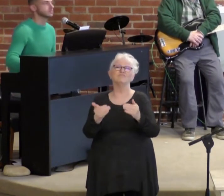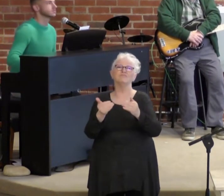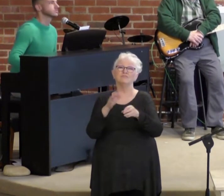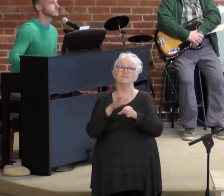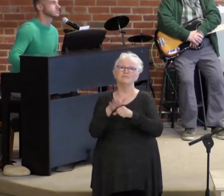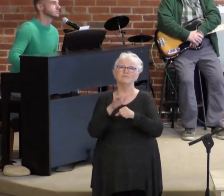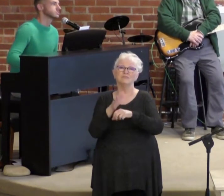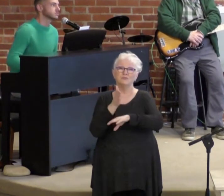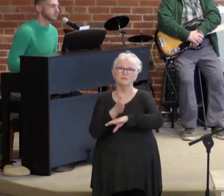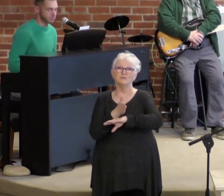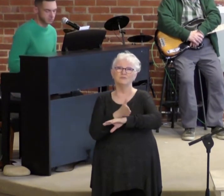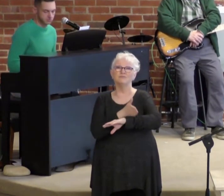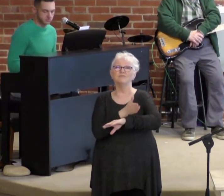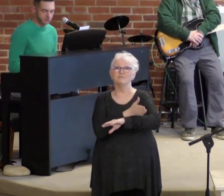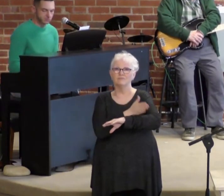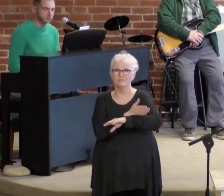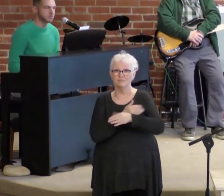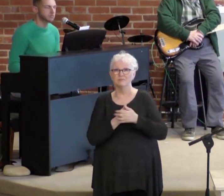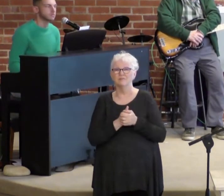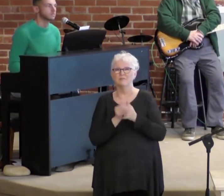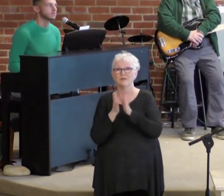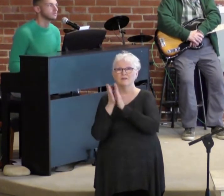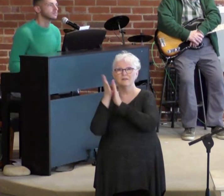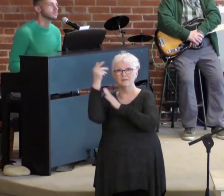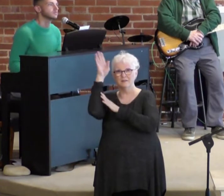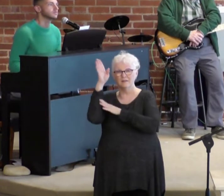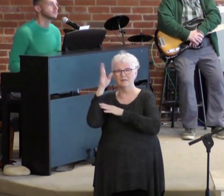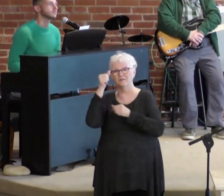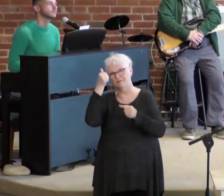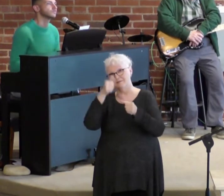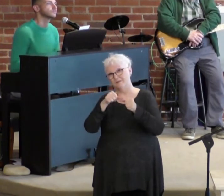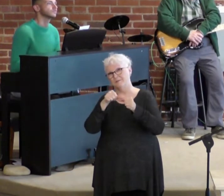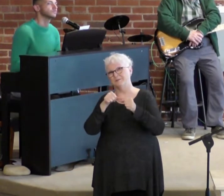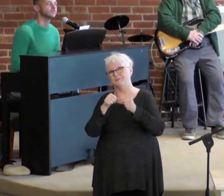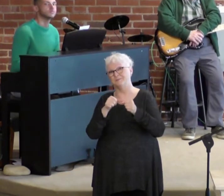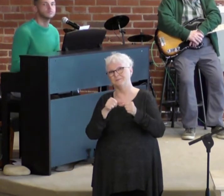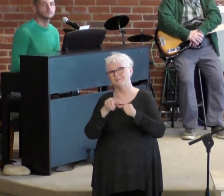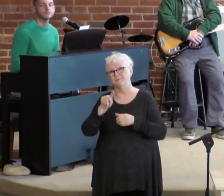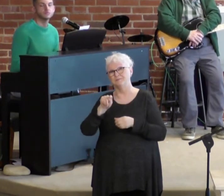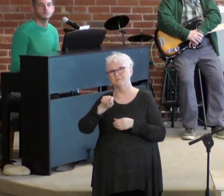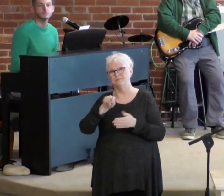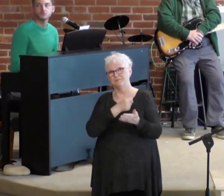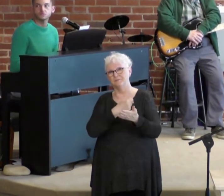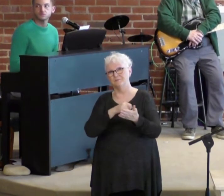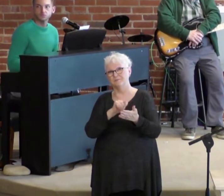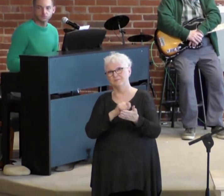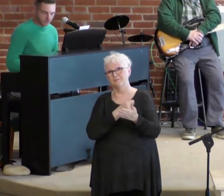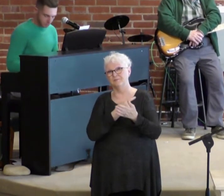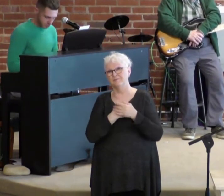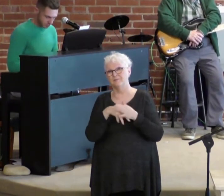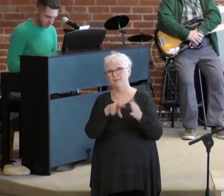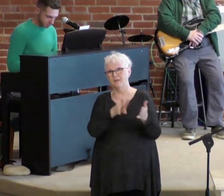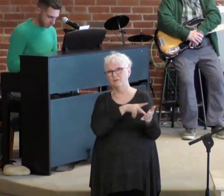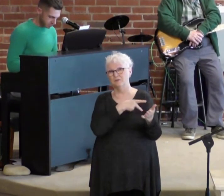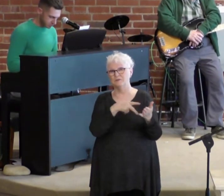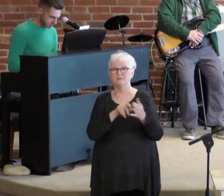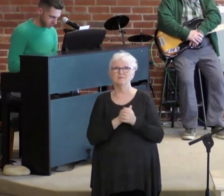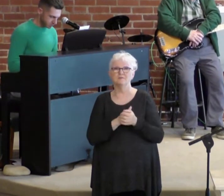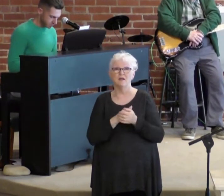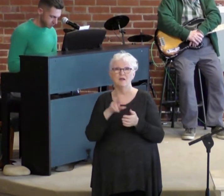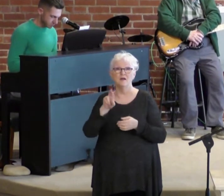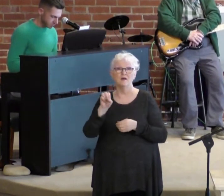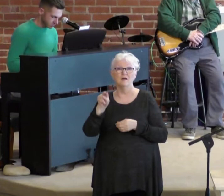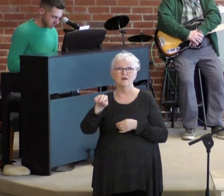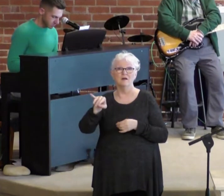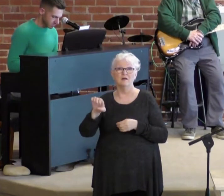we praise God for that. And so we do remember her in our prayers today. Ronnie James came by just a few moments